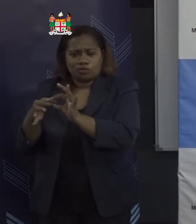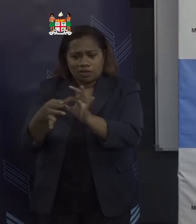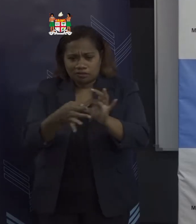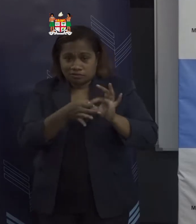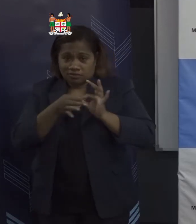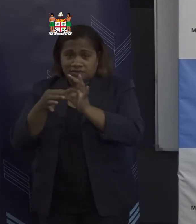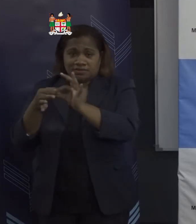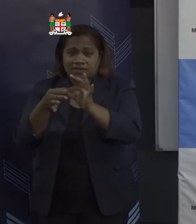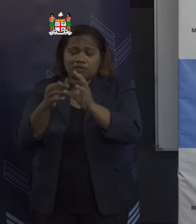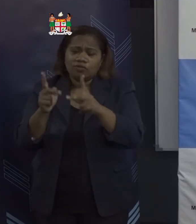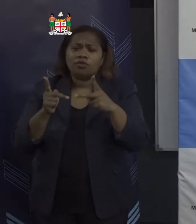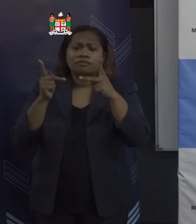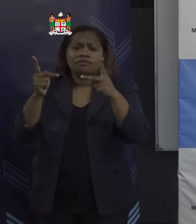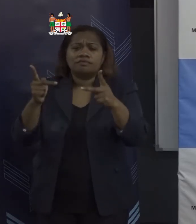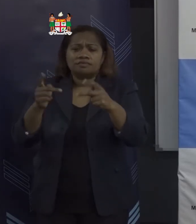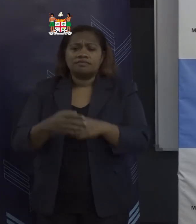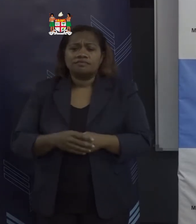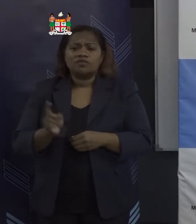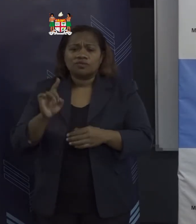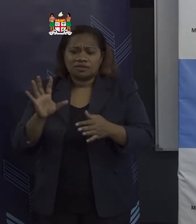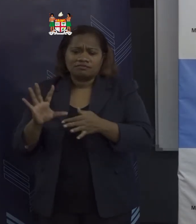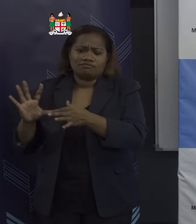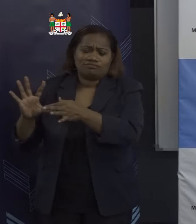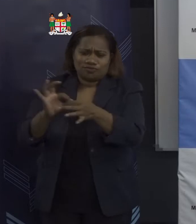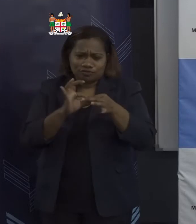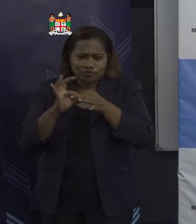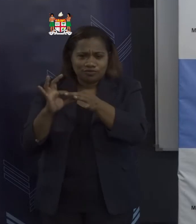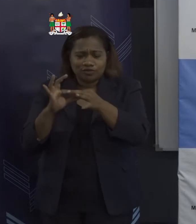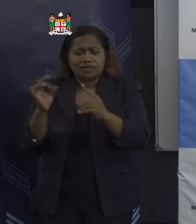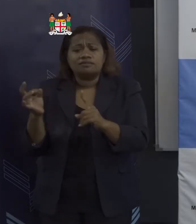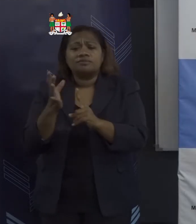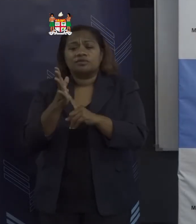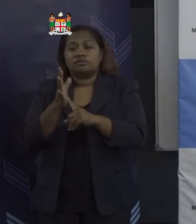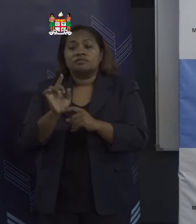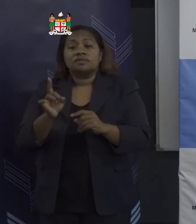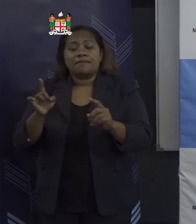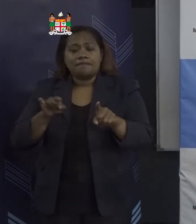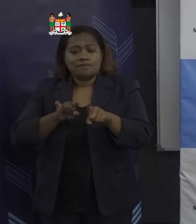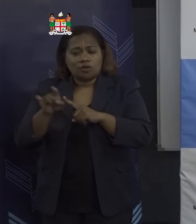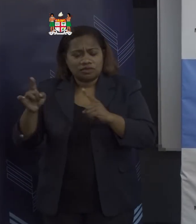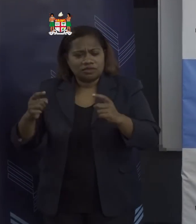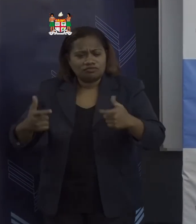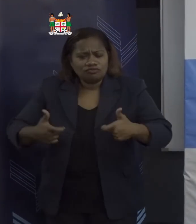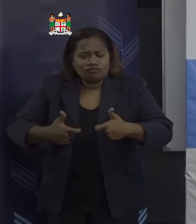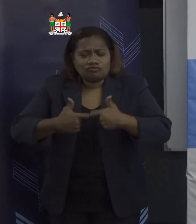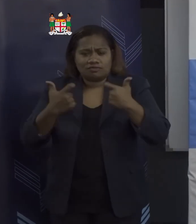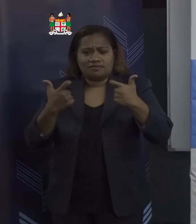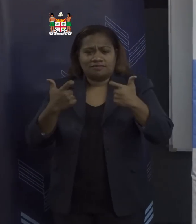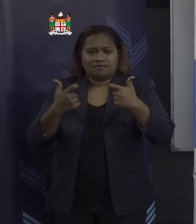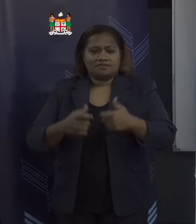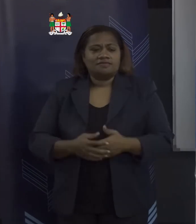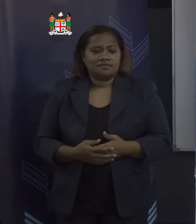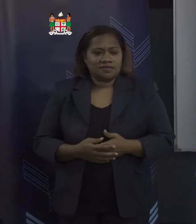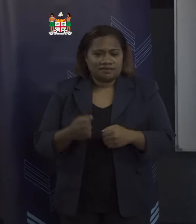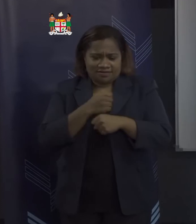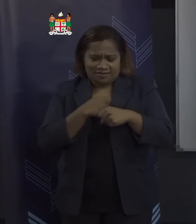promotion of effective geopolitical ties, especially in the most challenging of contexts between our